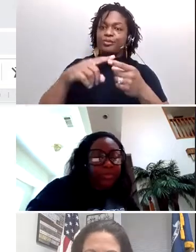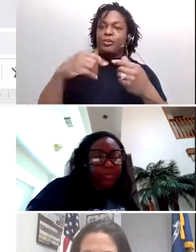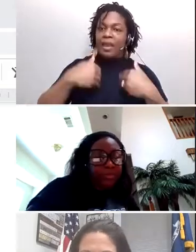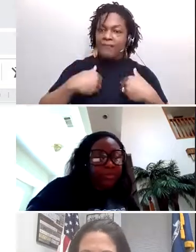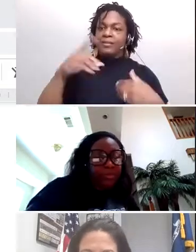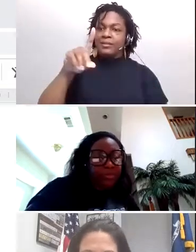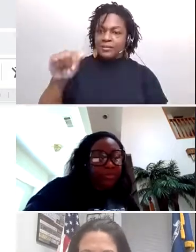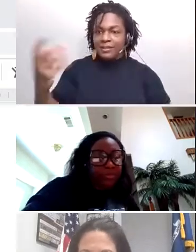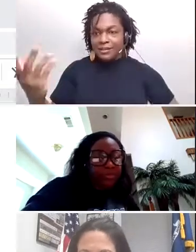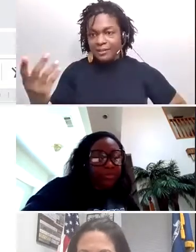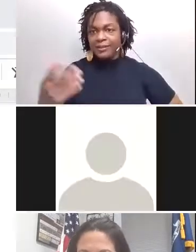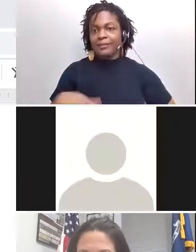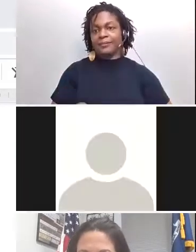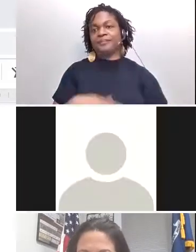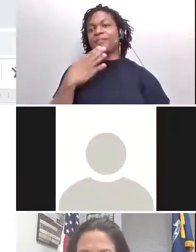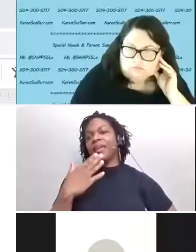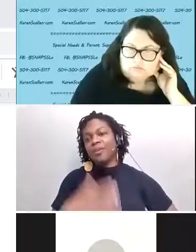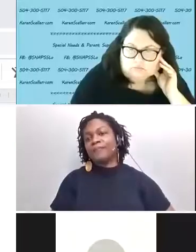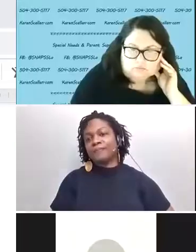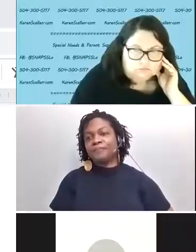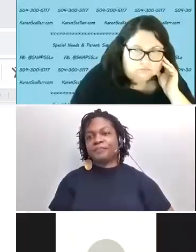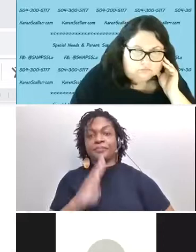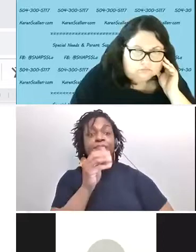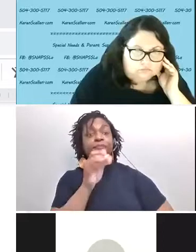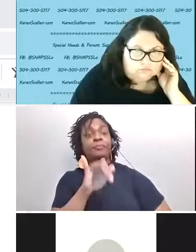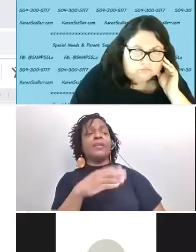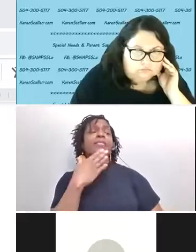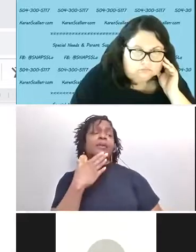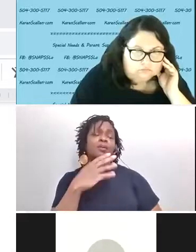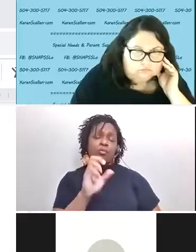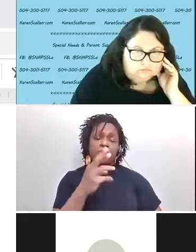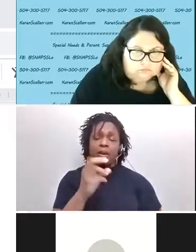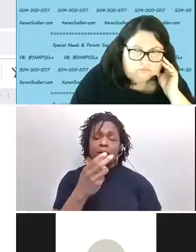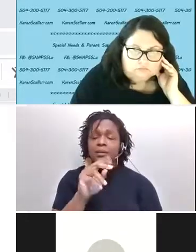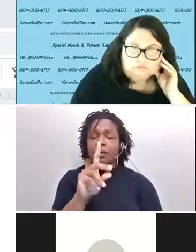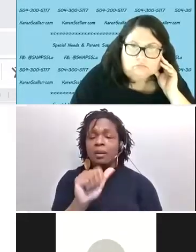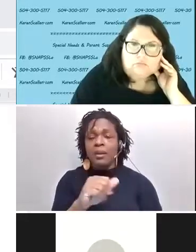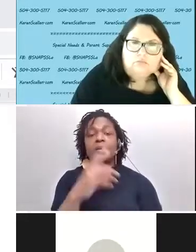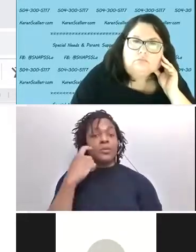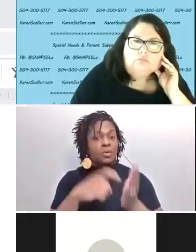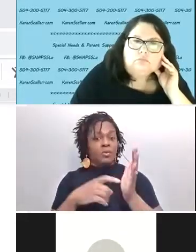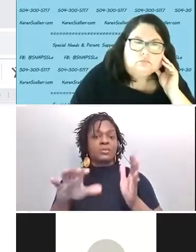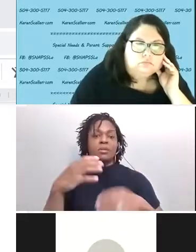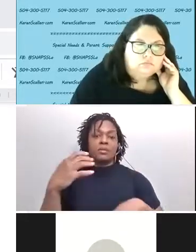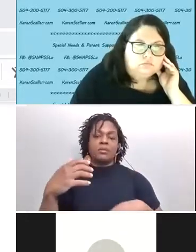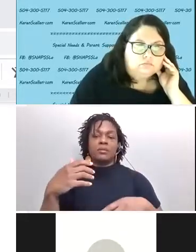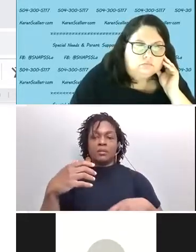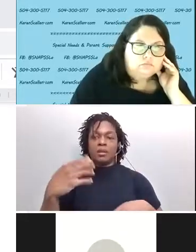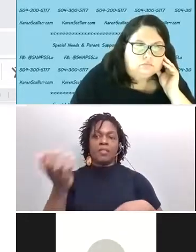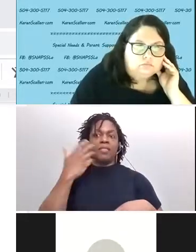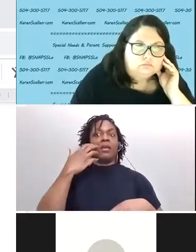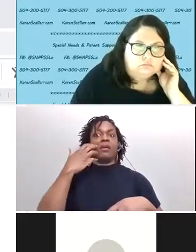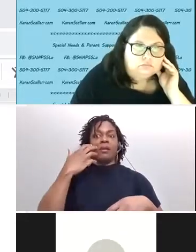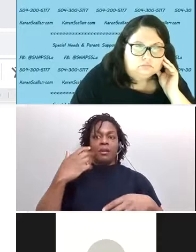you. Thanks, Karonda. And we really, you notice in bold, like we really wanted to have people